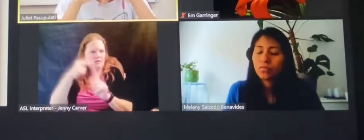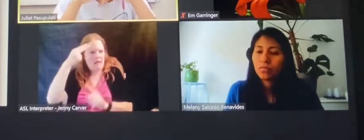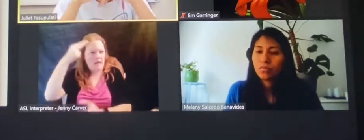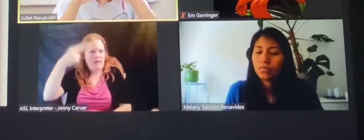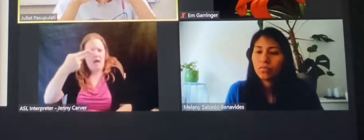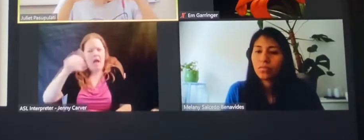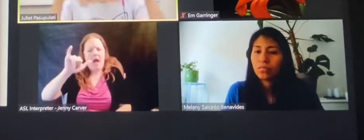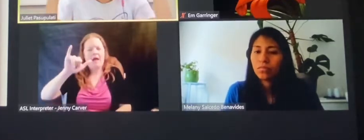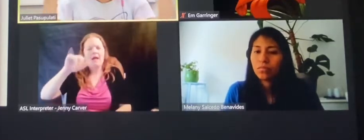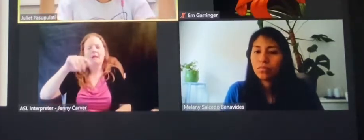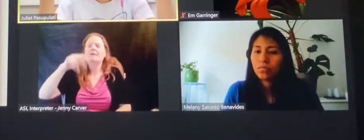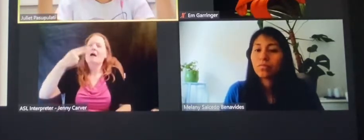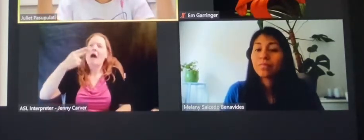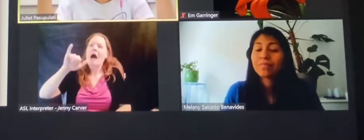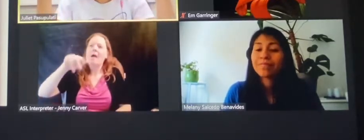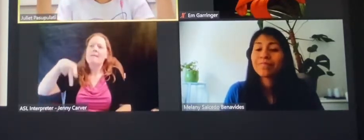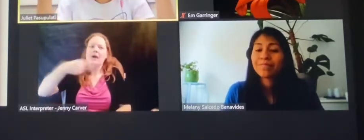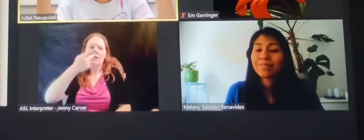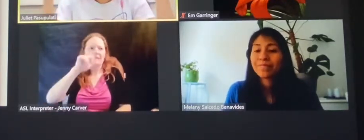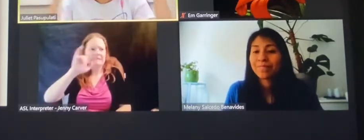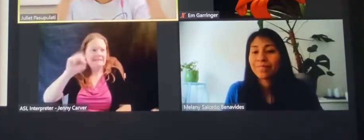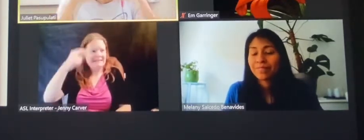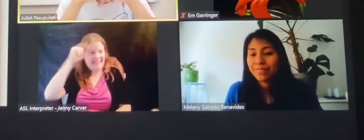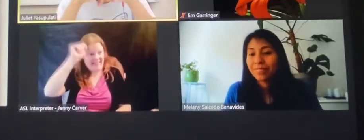hypothesis? Like it's like a theory.